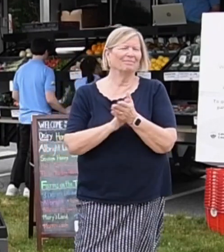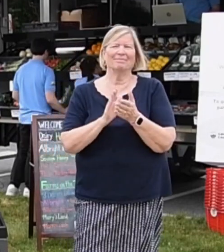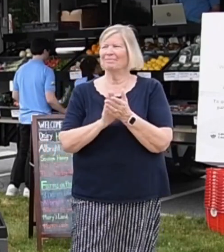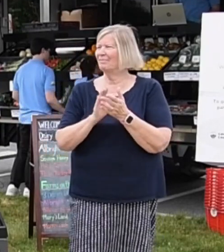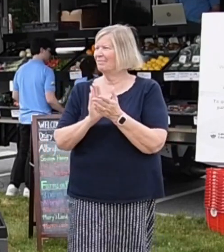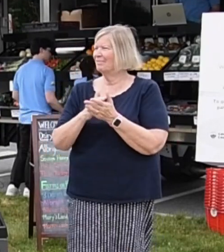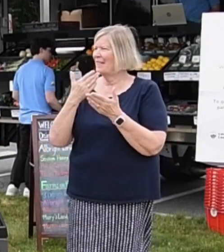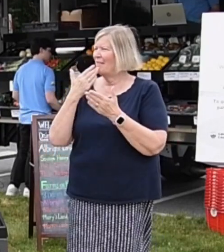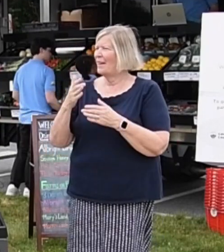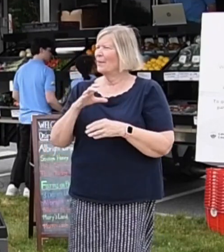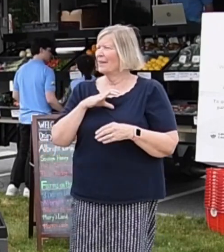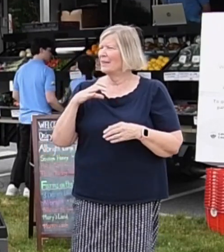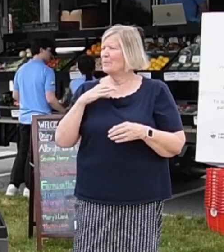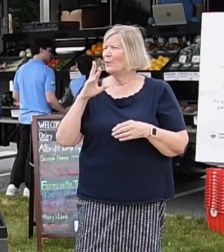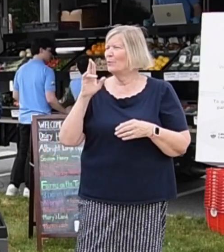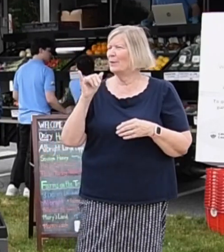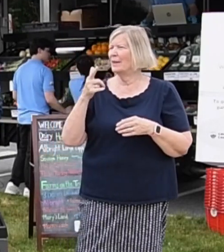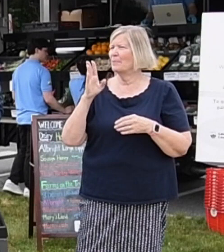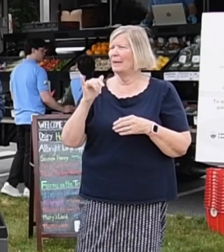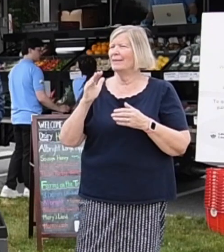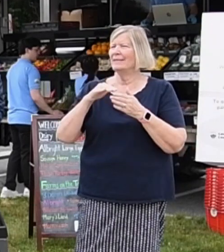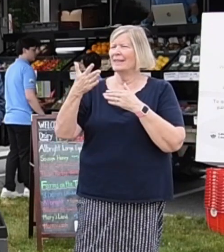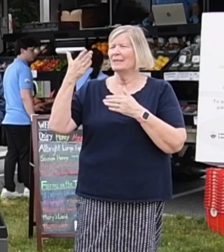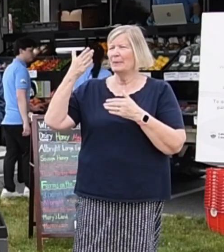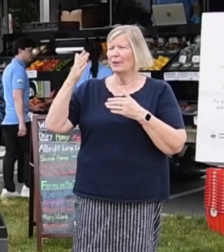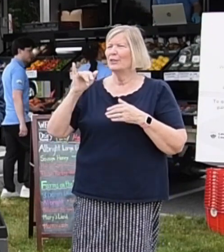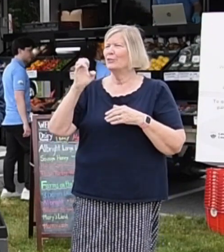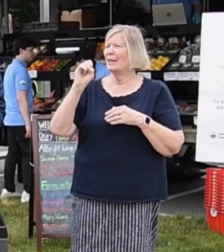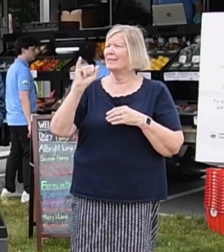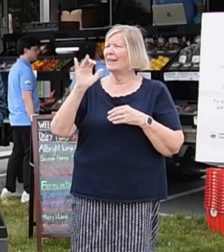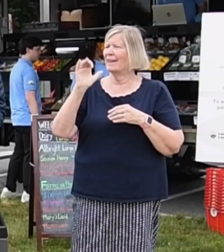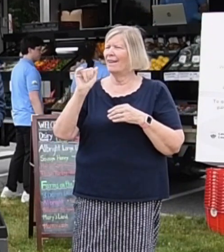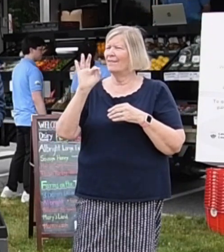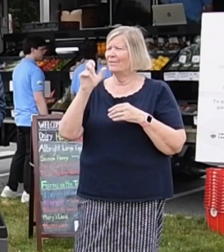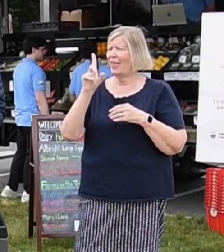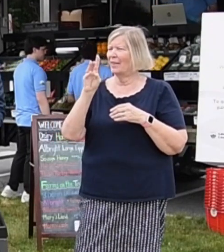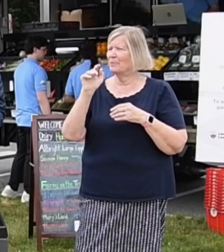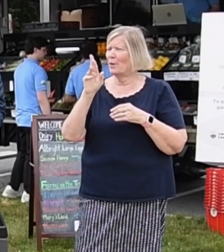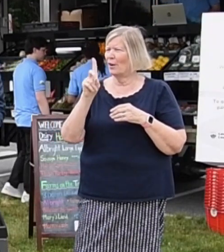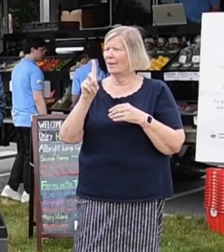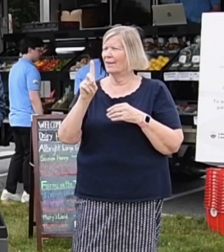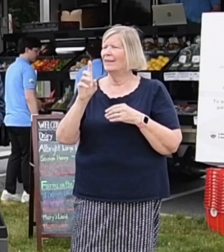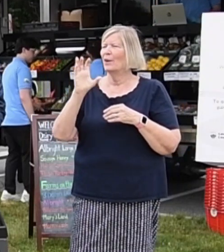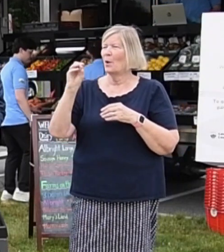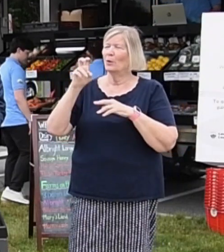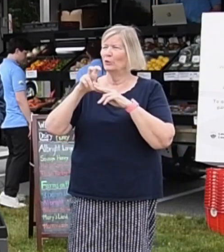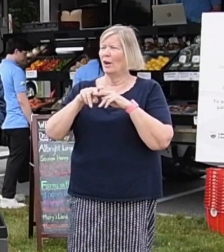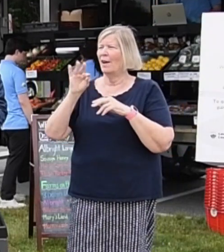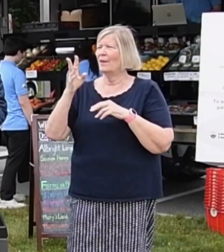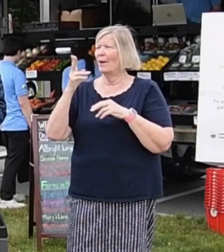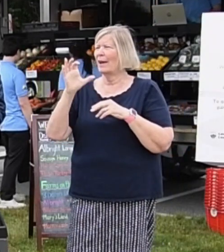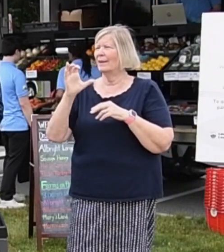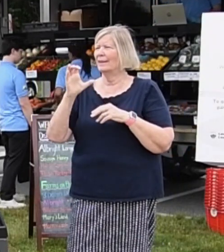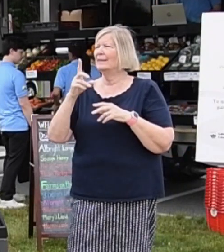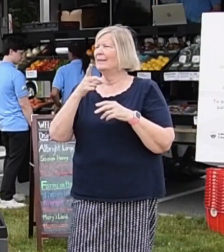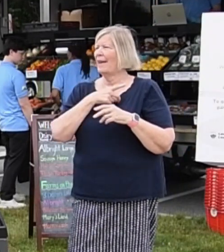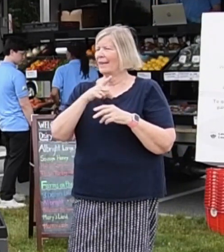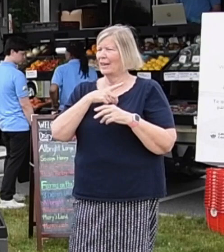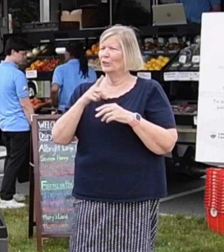Thank you, Councilmember Rigby. Our next speaker is Jessica Fellmark, State Delegate and Co-Chair of the Howard County